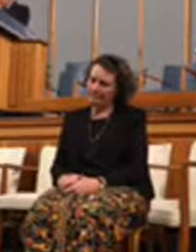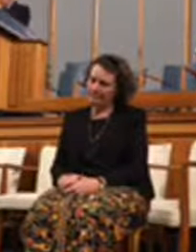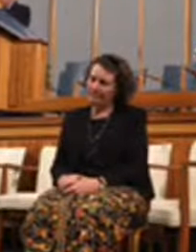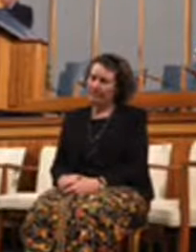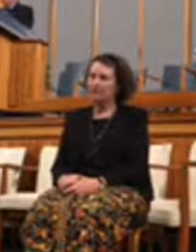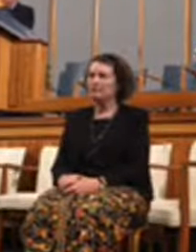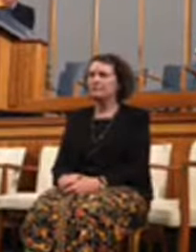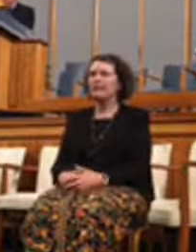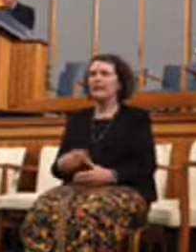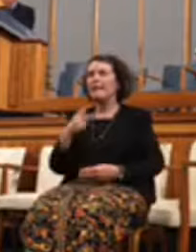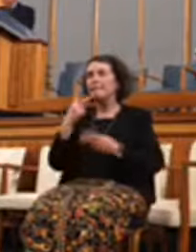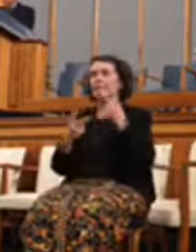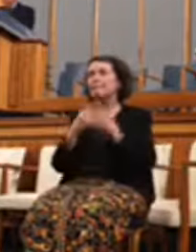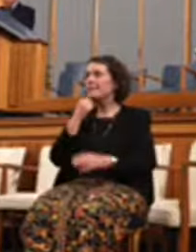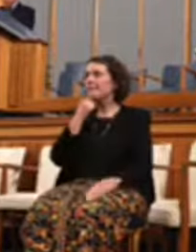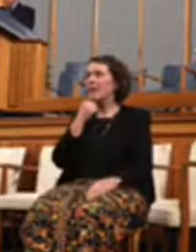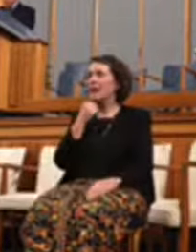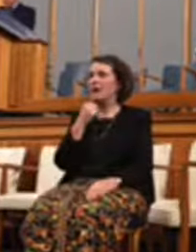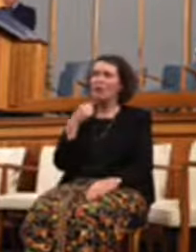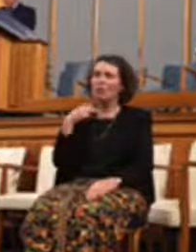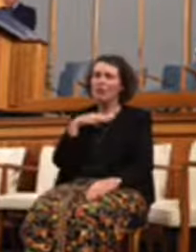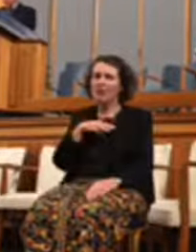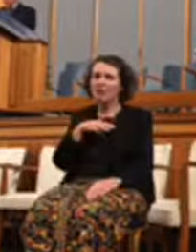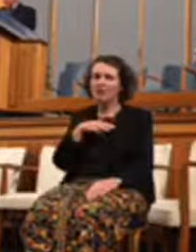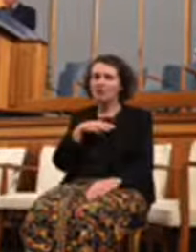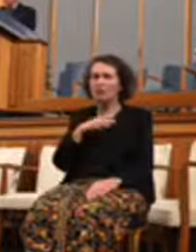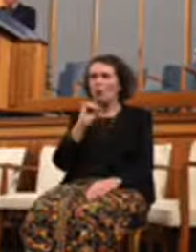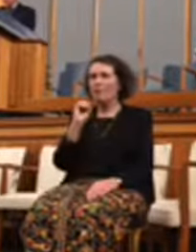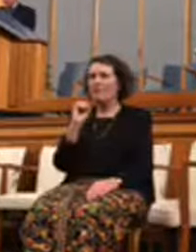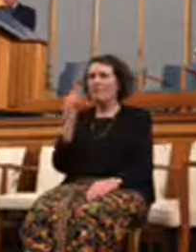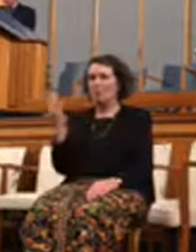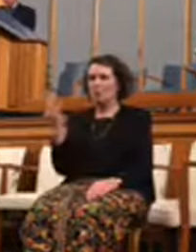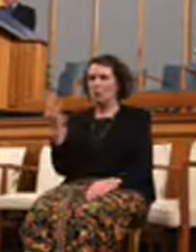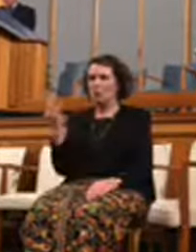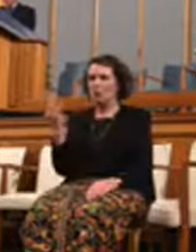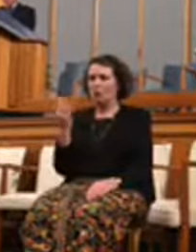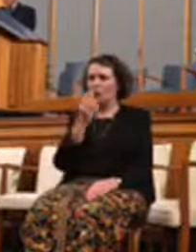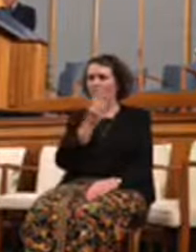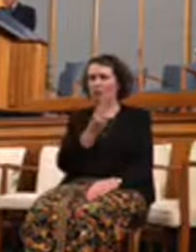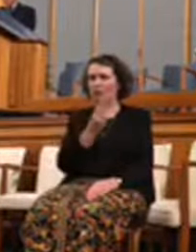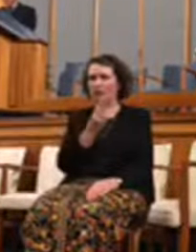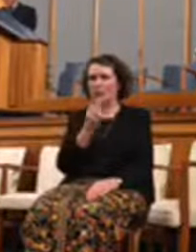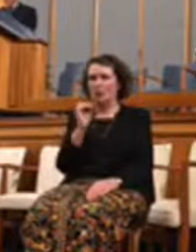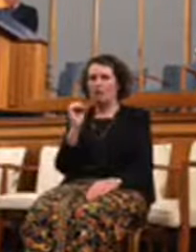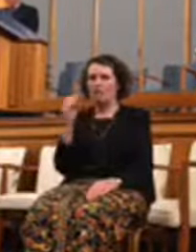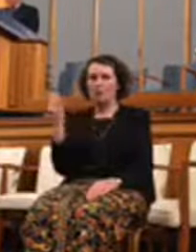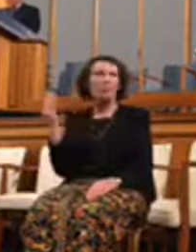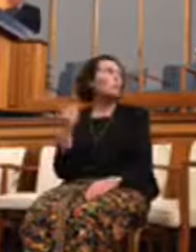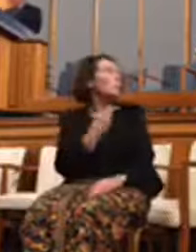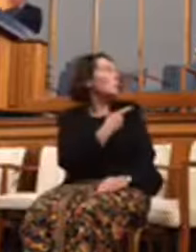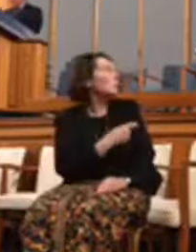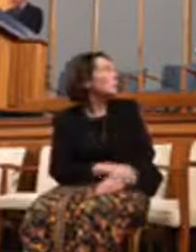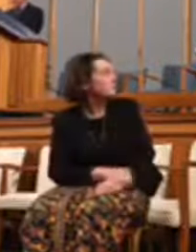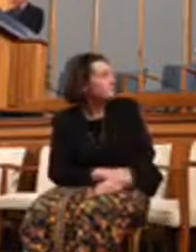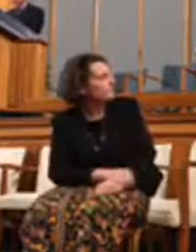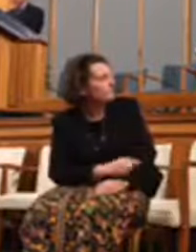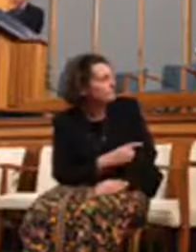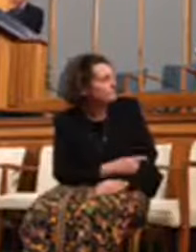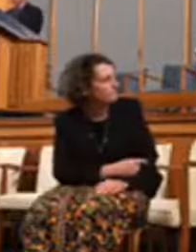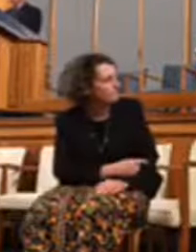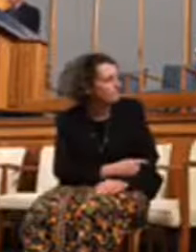Sing our third hymn, hymn number 304. Hymn number 304. Day of